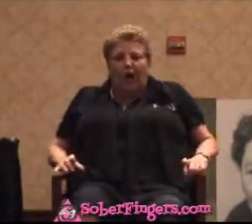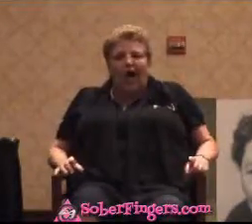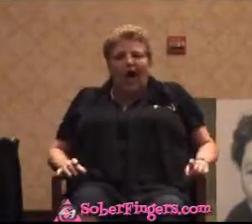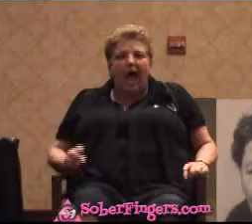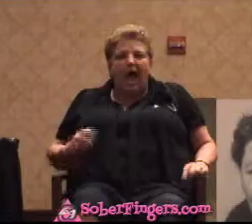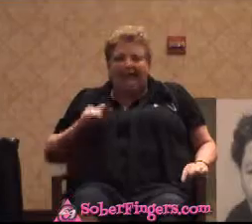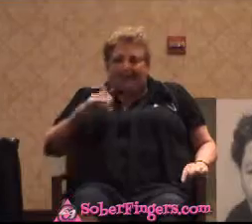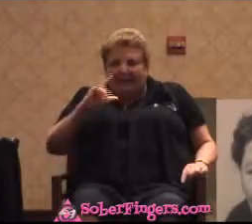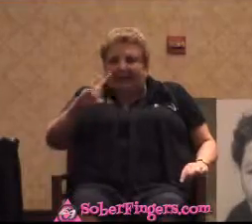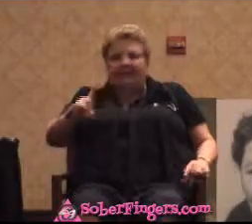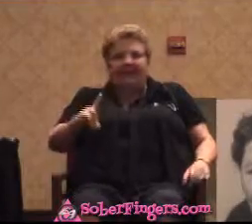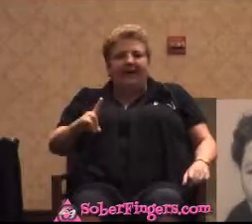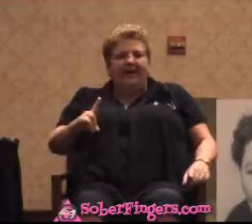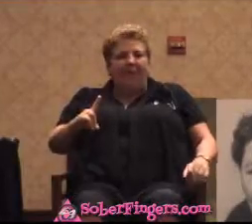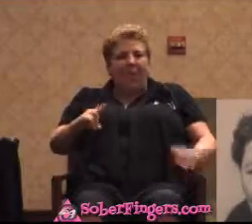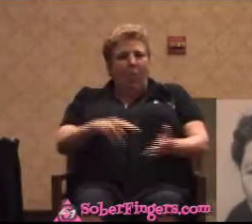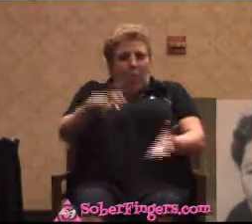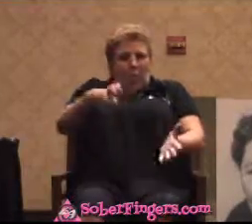I had like hit the giant.